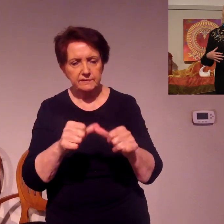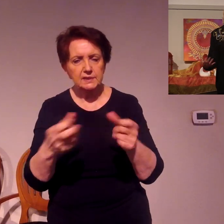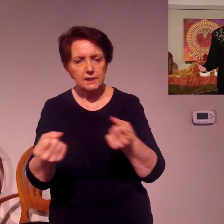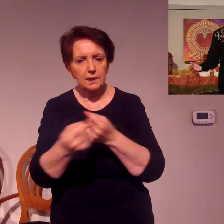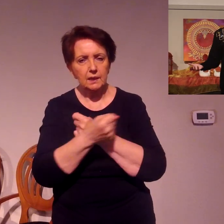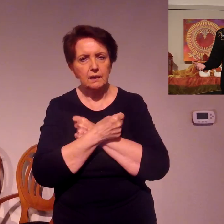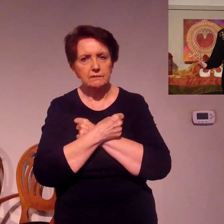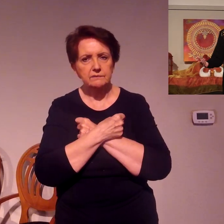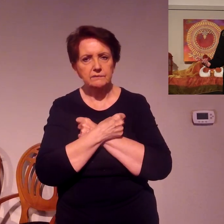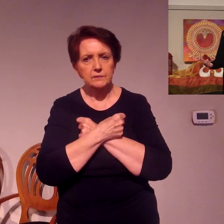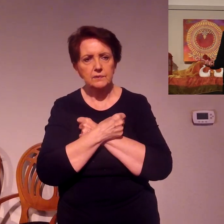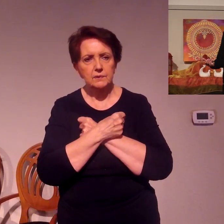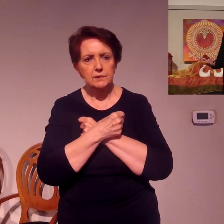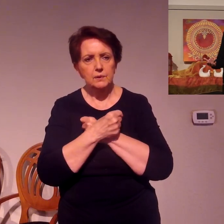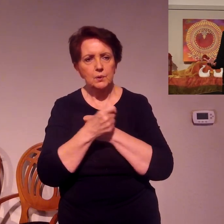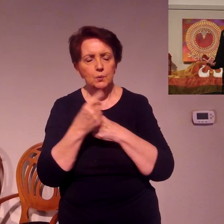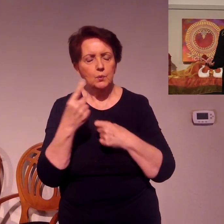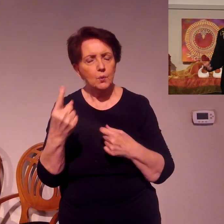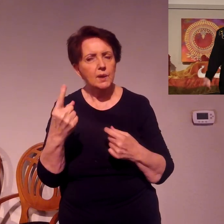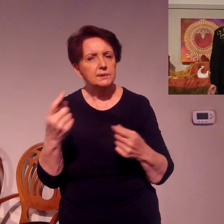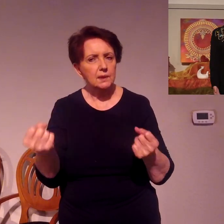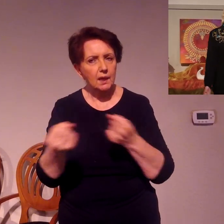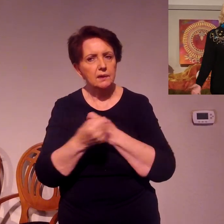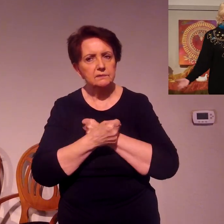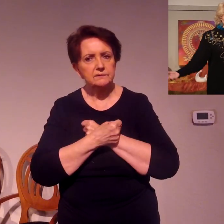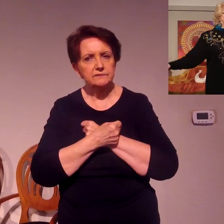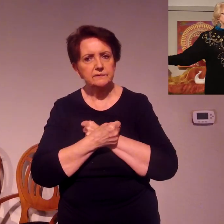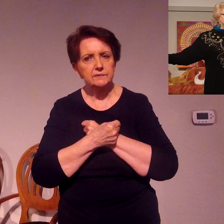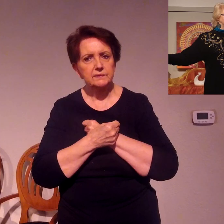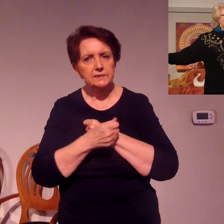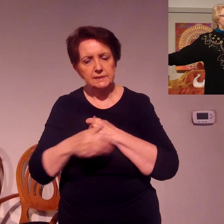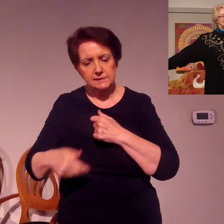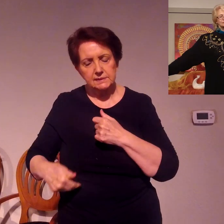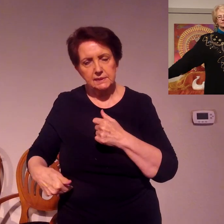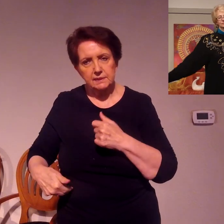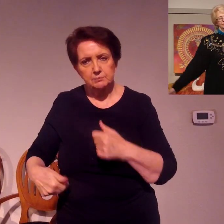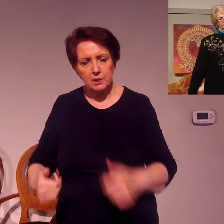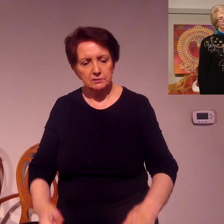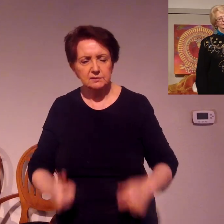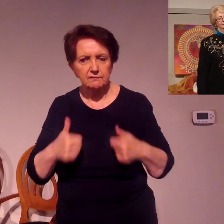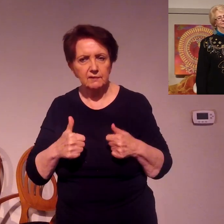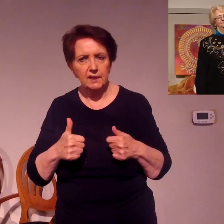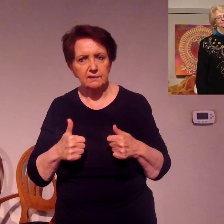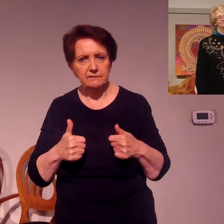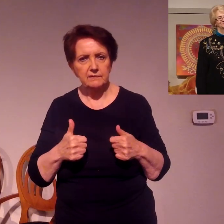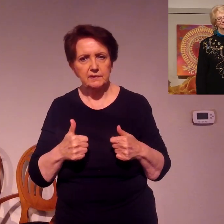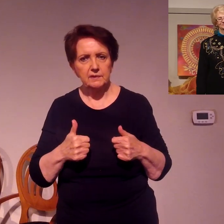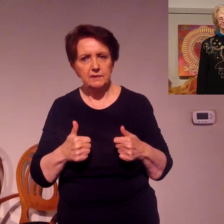one wellspring of love. And it is the impulse of life.